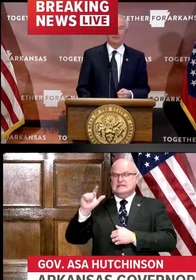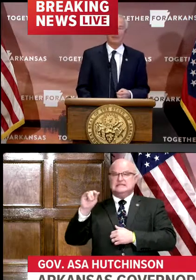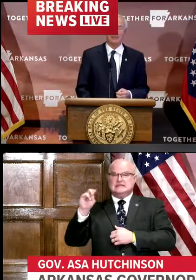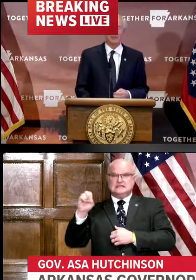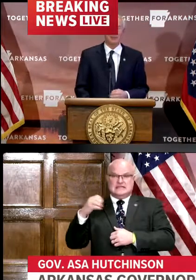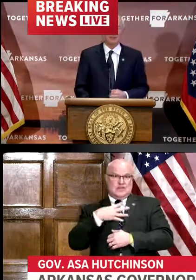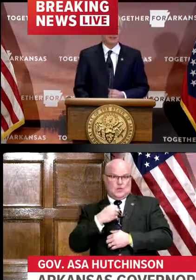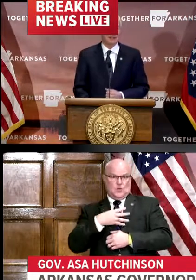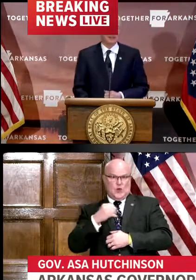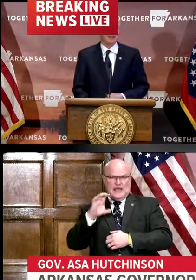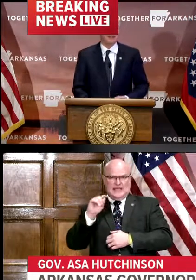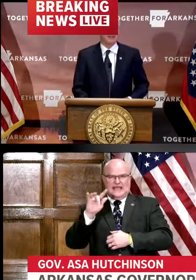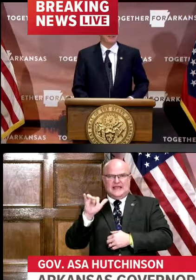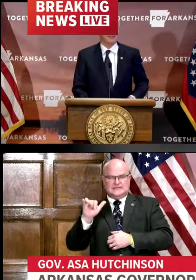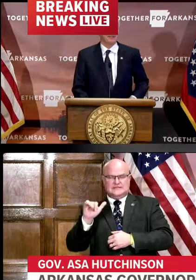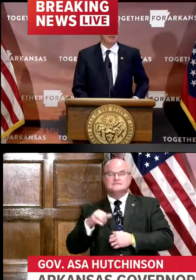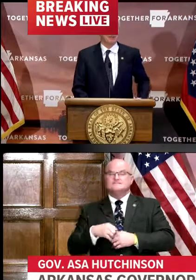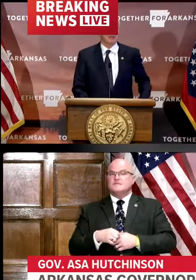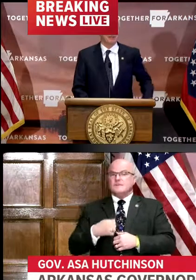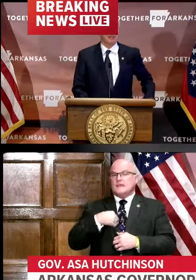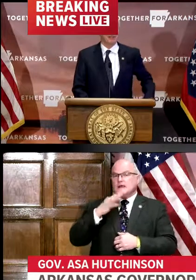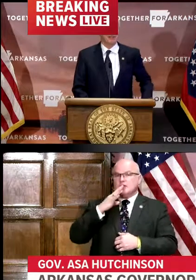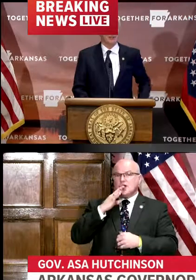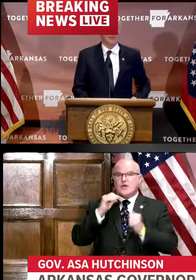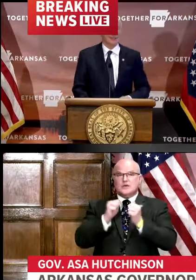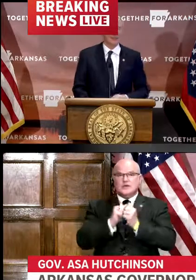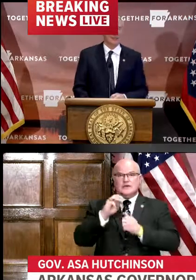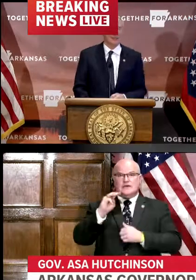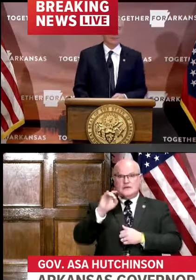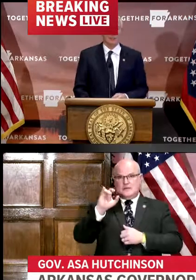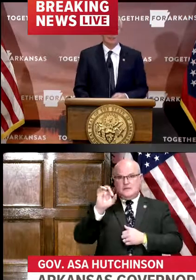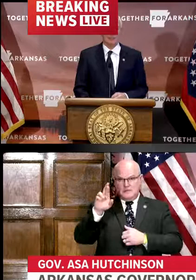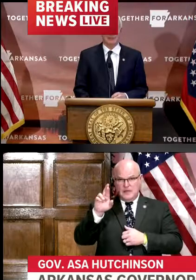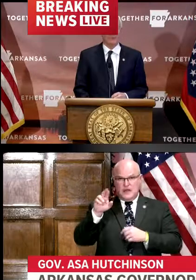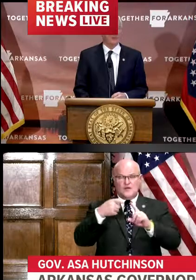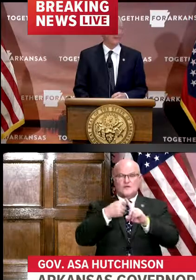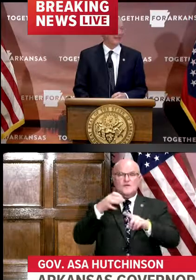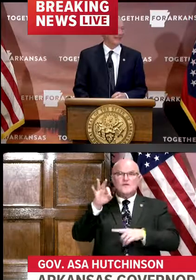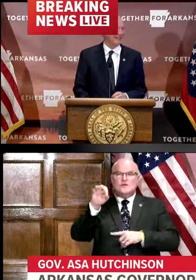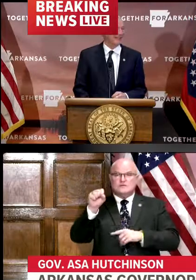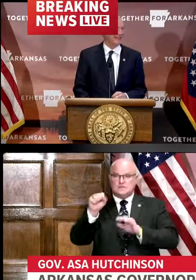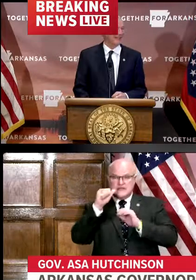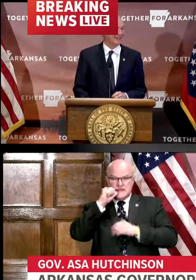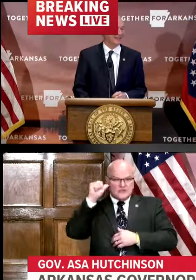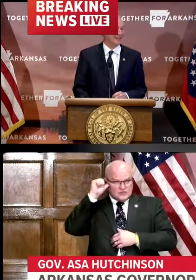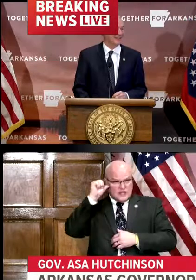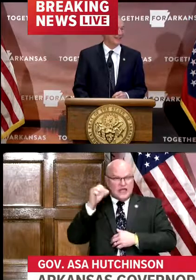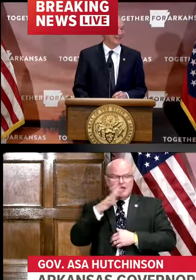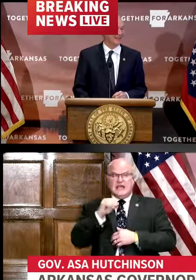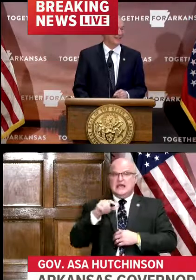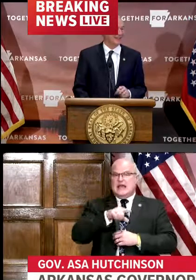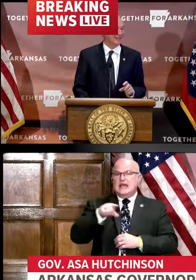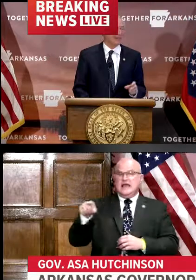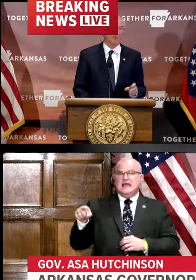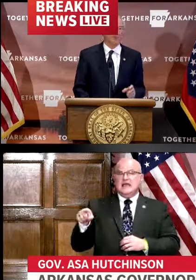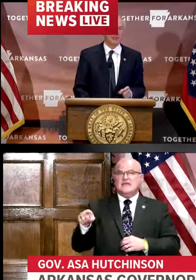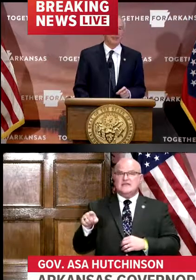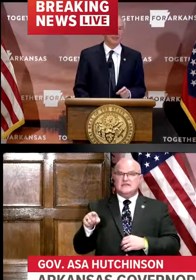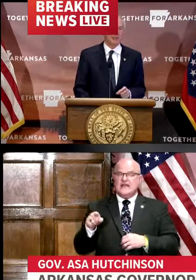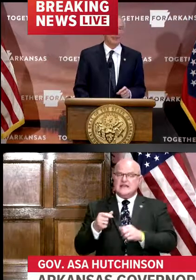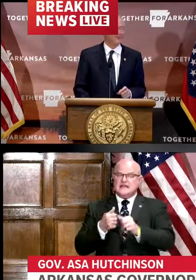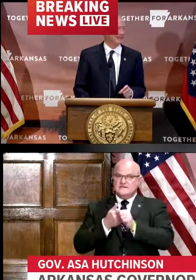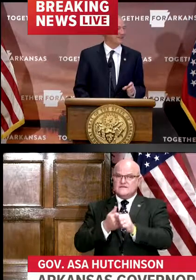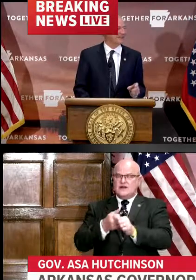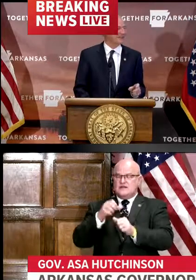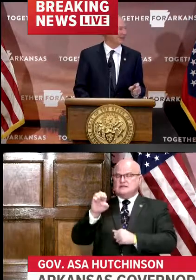I was speaking to the Mayor McGill of Fort Smith yesterday, and they follow